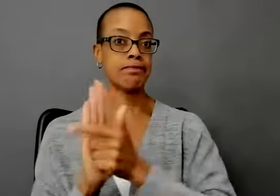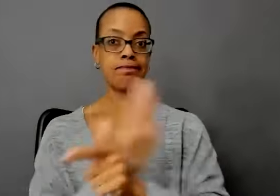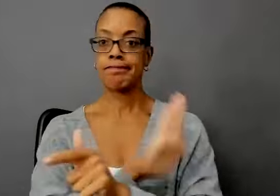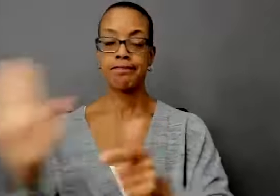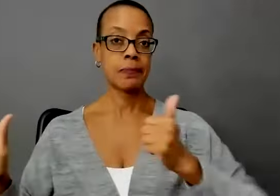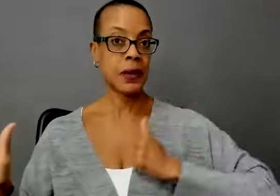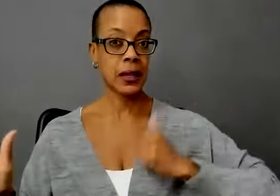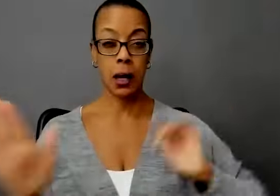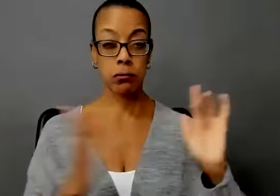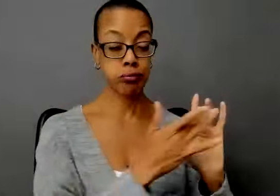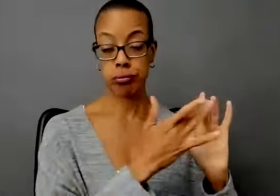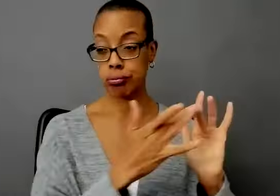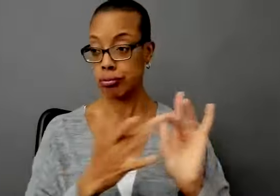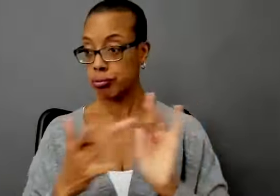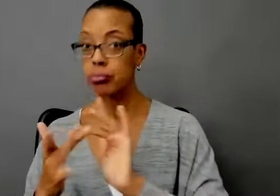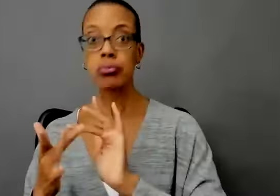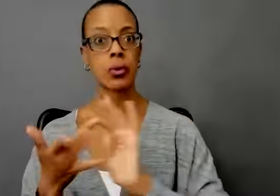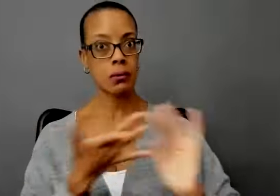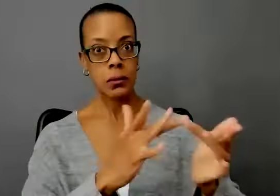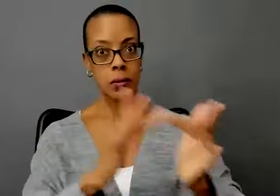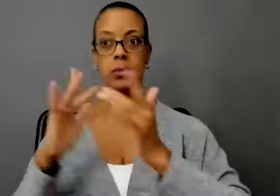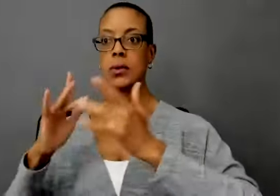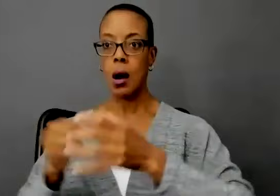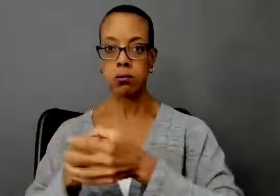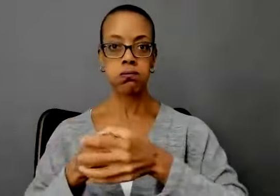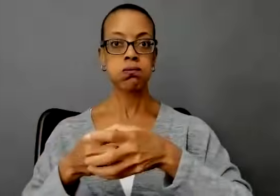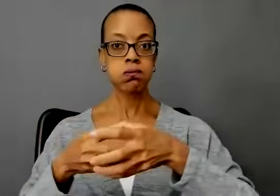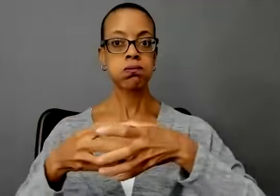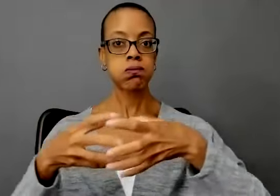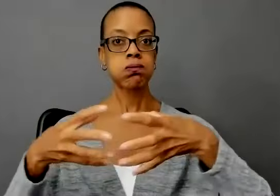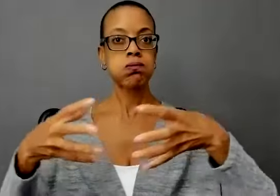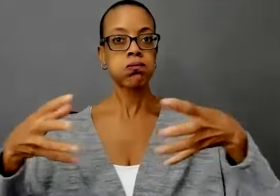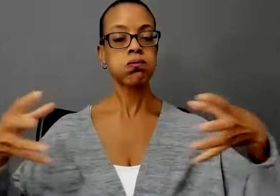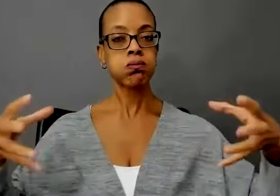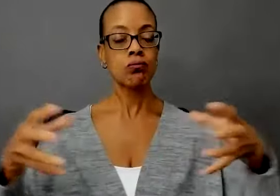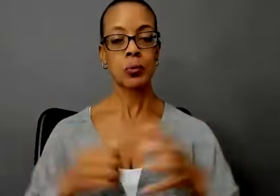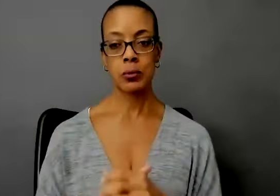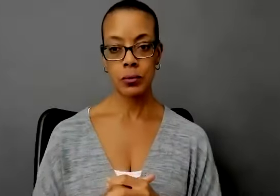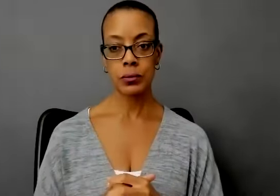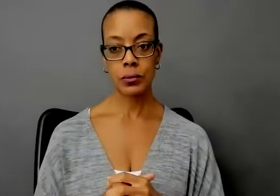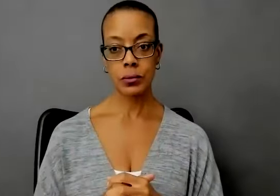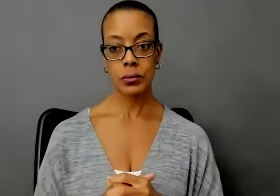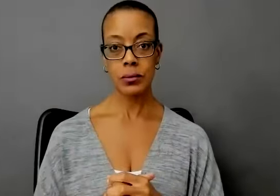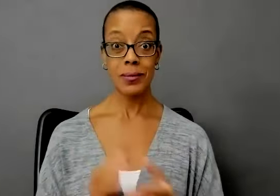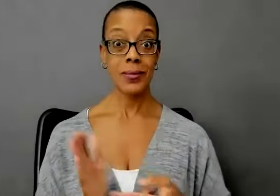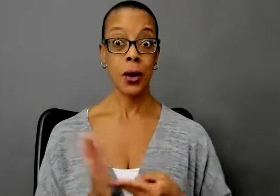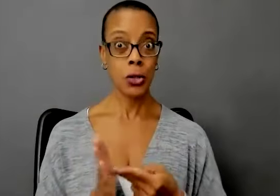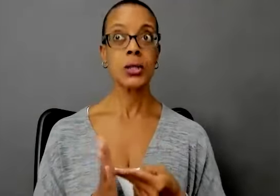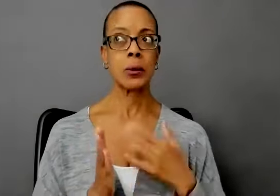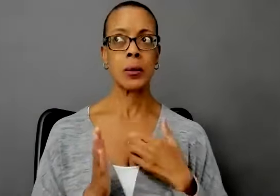And we started to create a network of like-minded people that grew over time. But we had to actually find them first and then